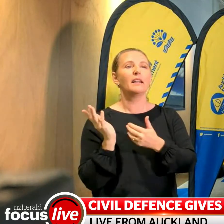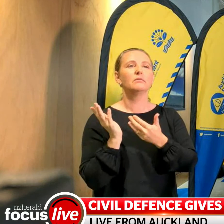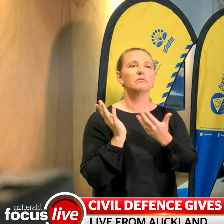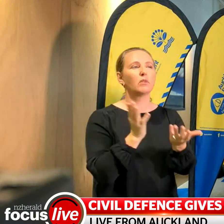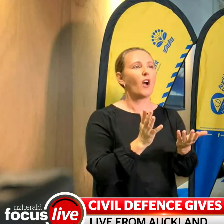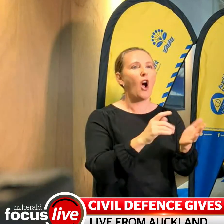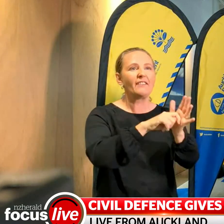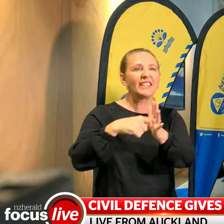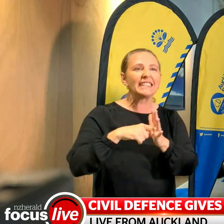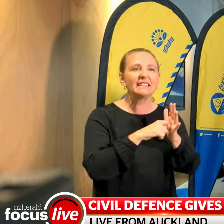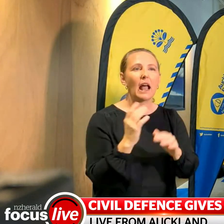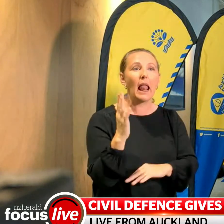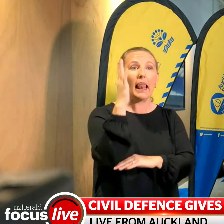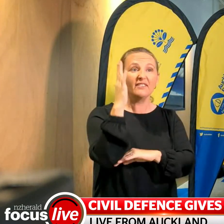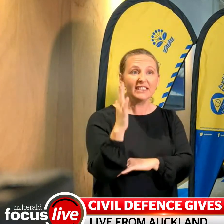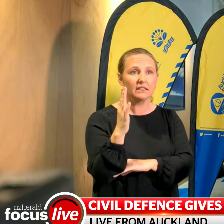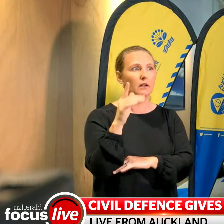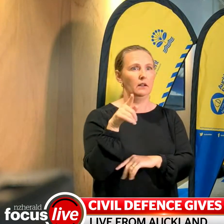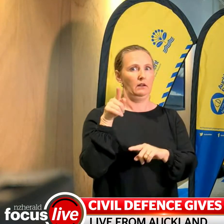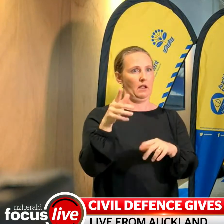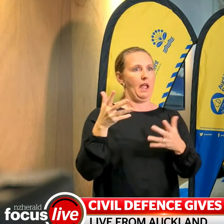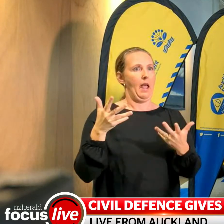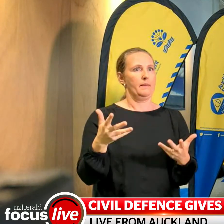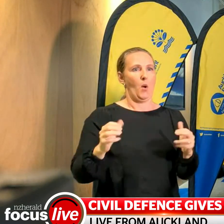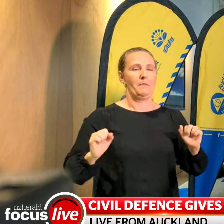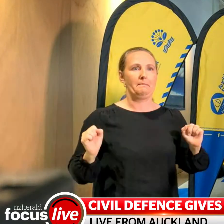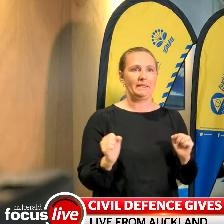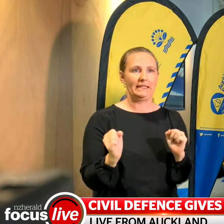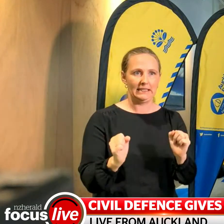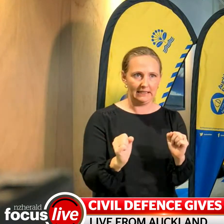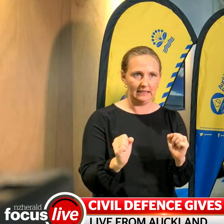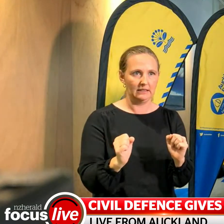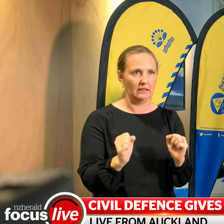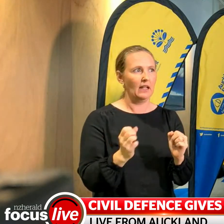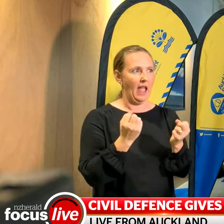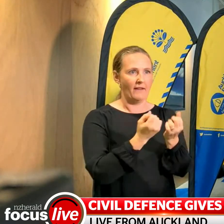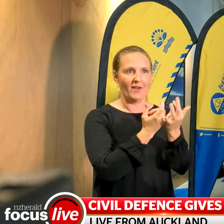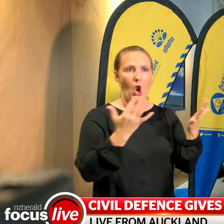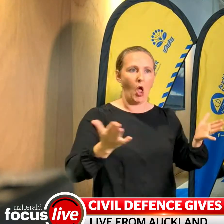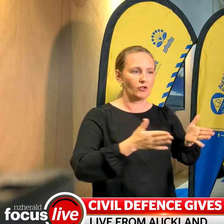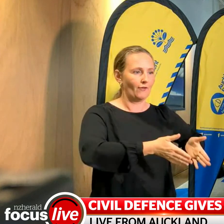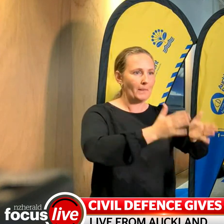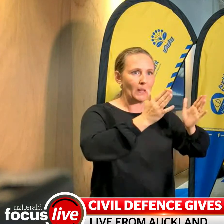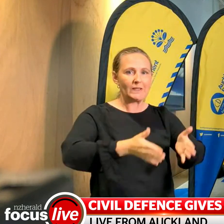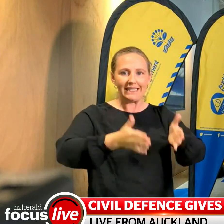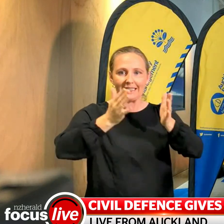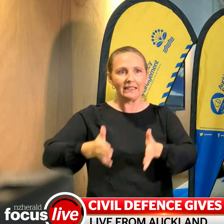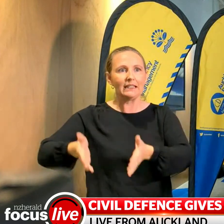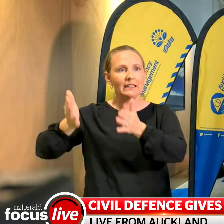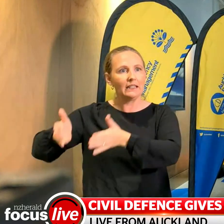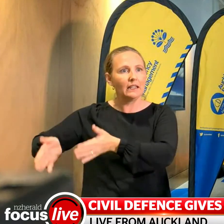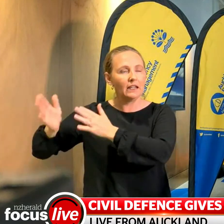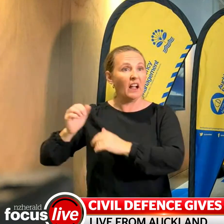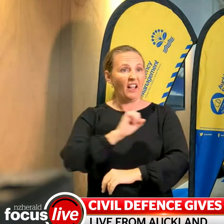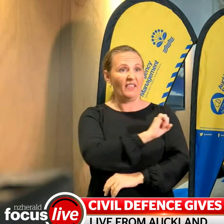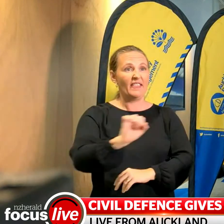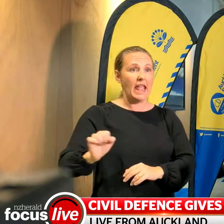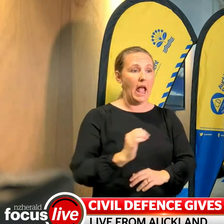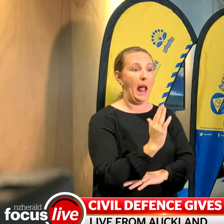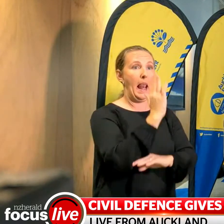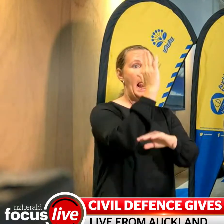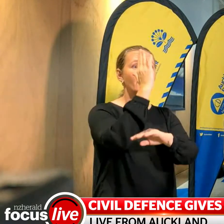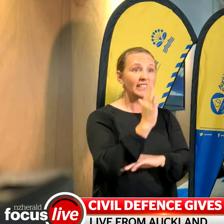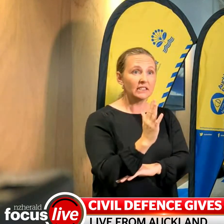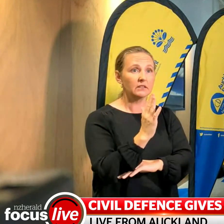do have quite a high volume of lifts and escalators that are currently out of service at the moment because